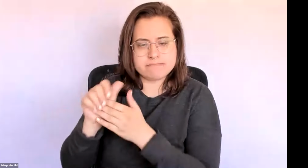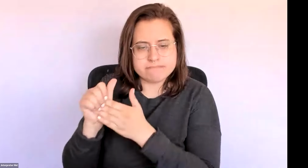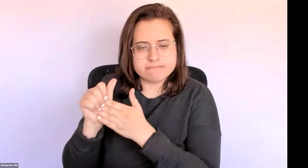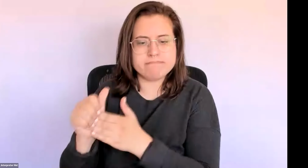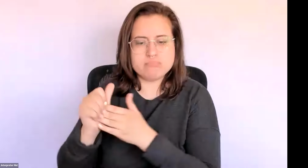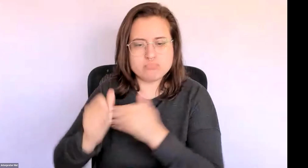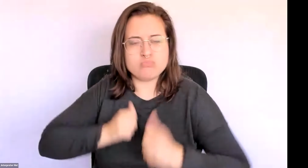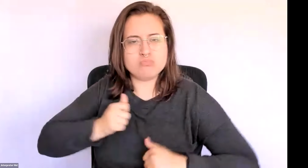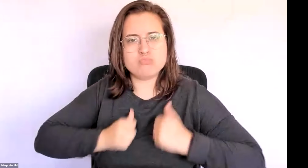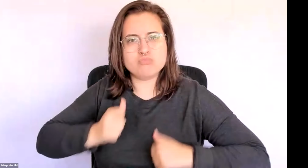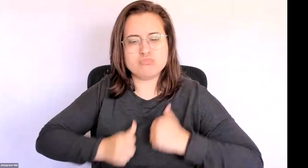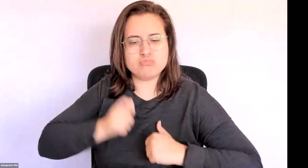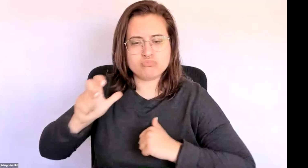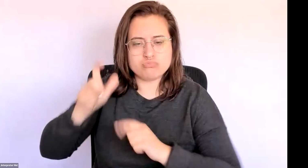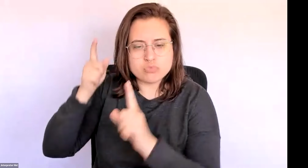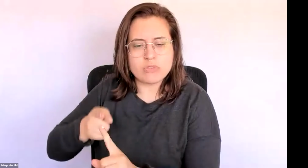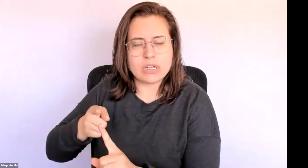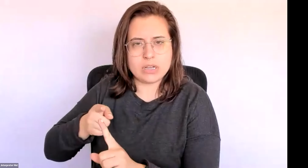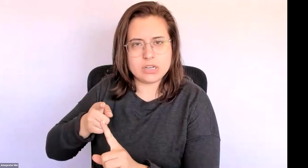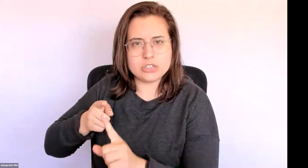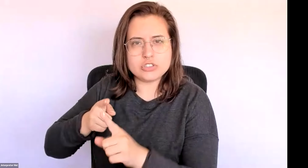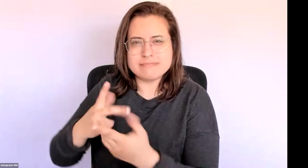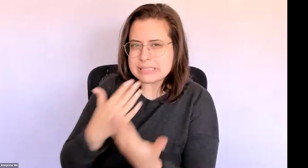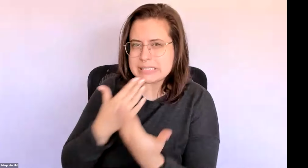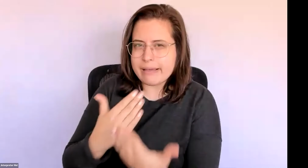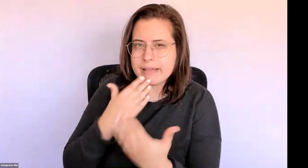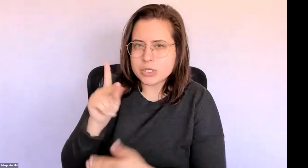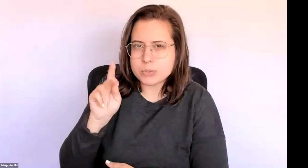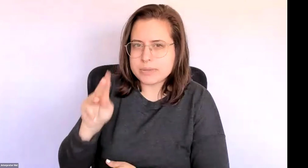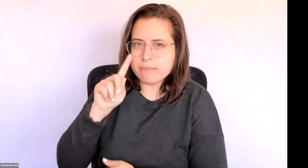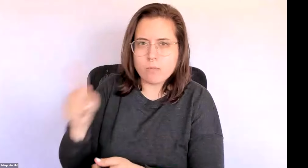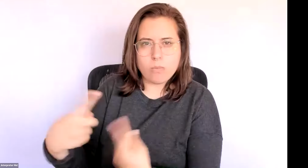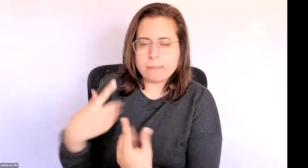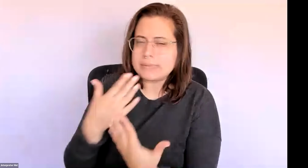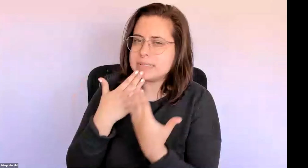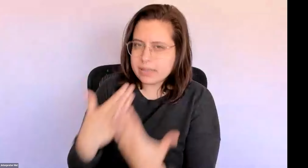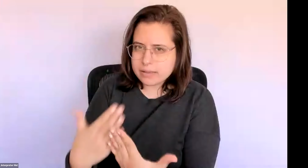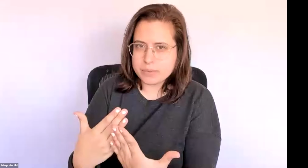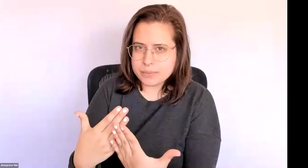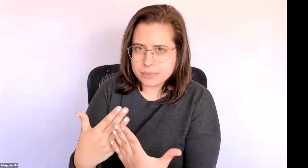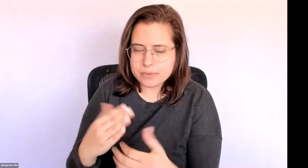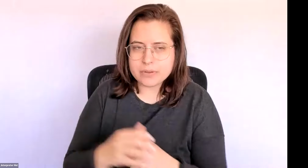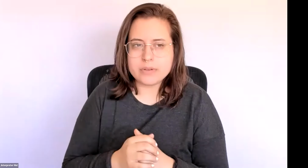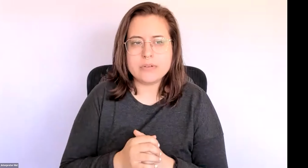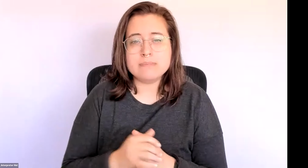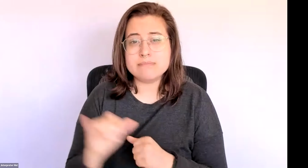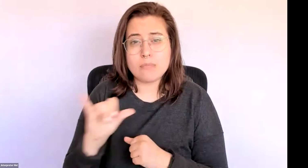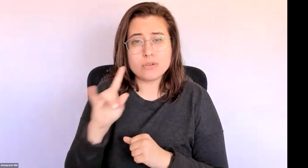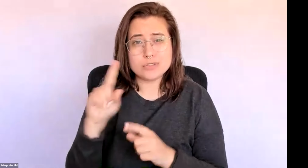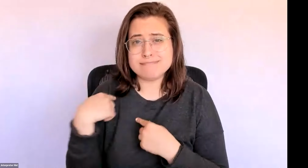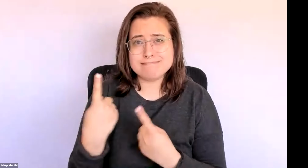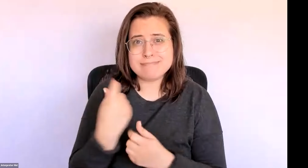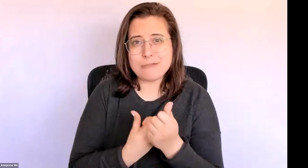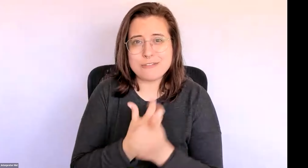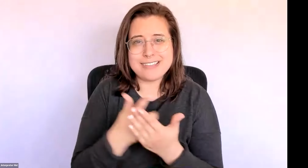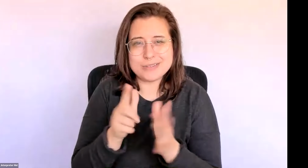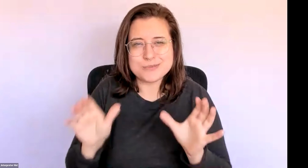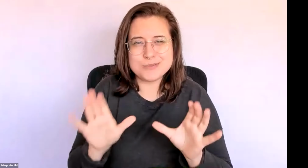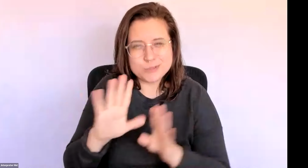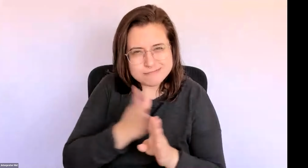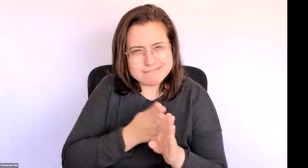direction. Thank you, Kim, again for being here and speaking with us, and also just for everything that you do in the